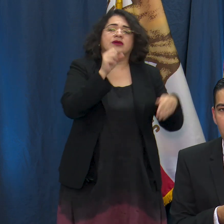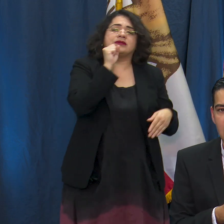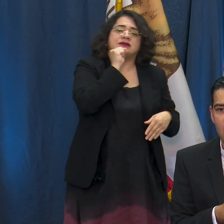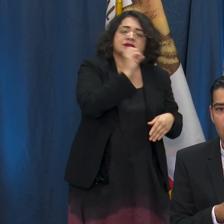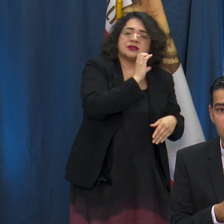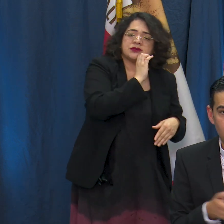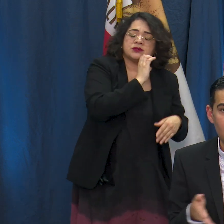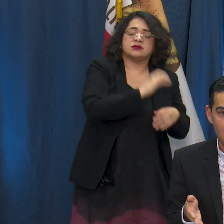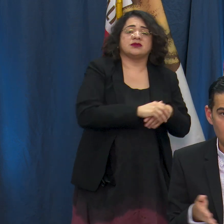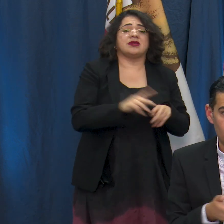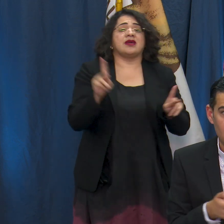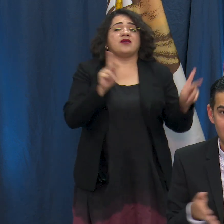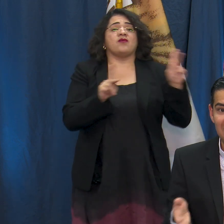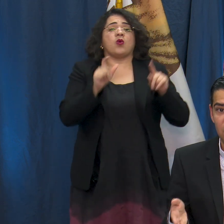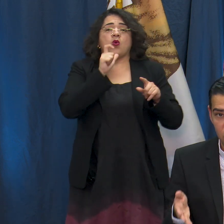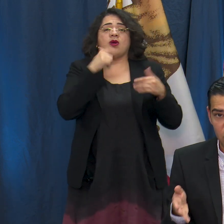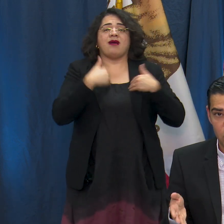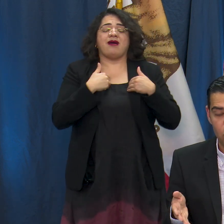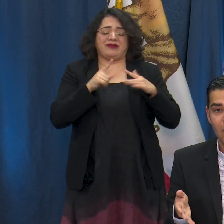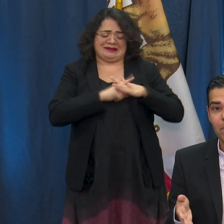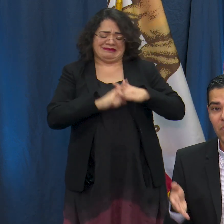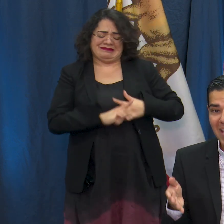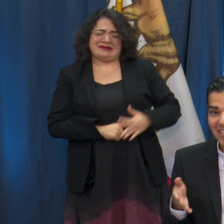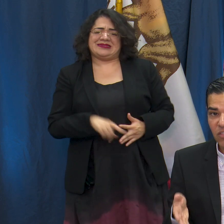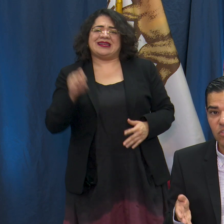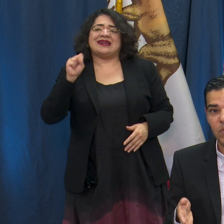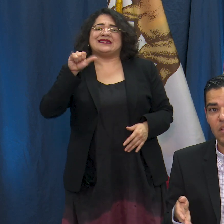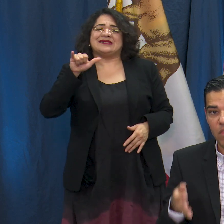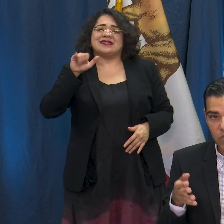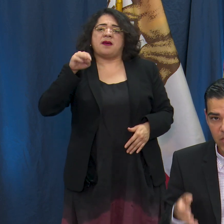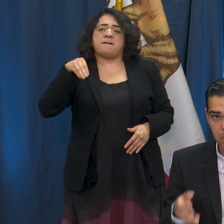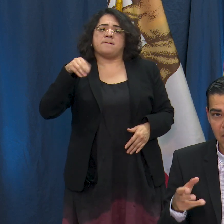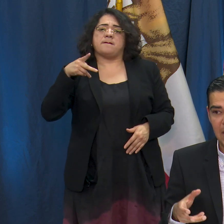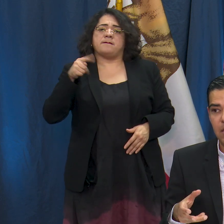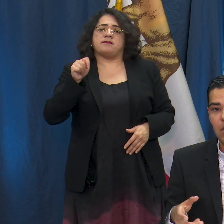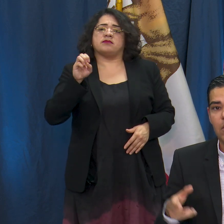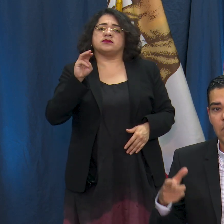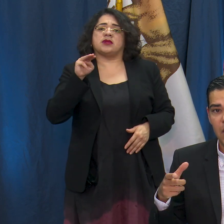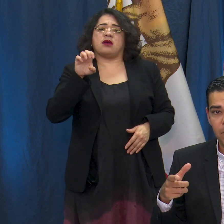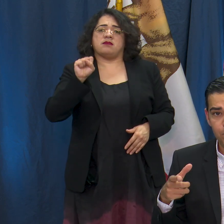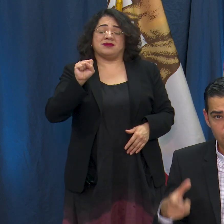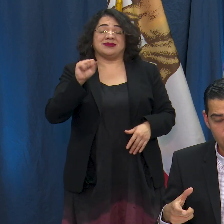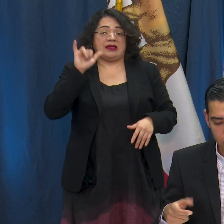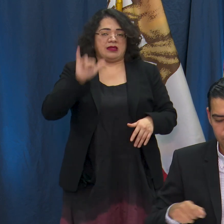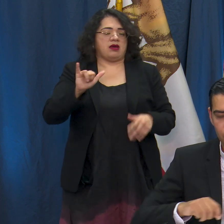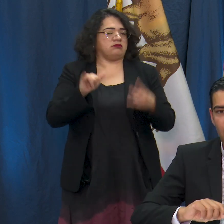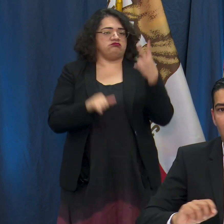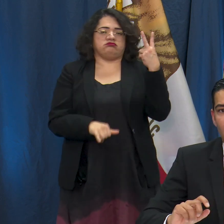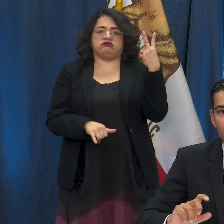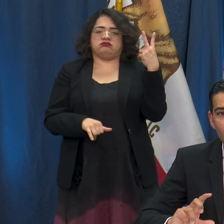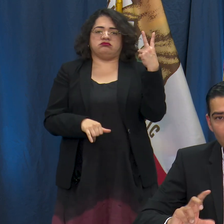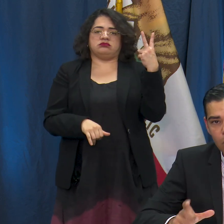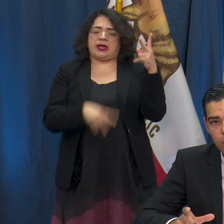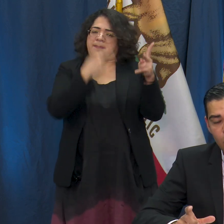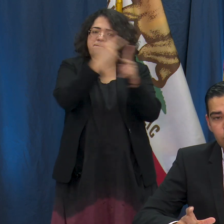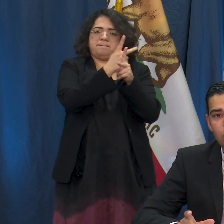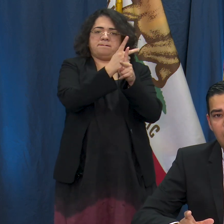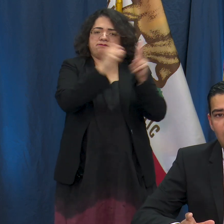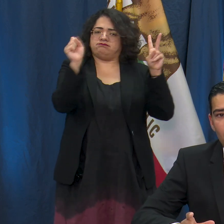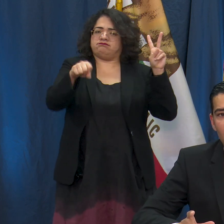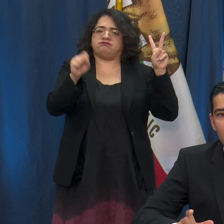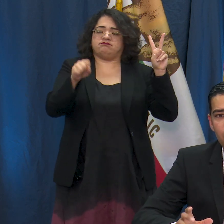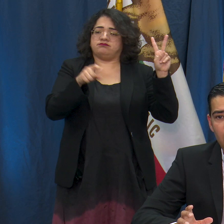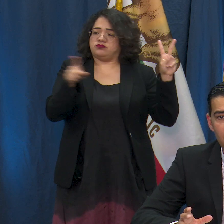on folks that are symptomatic, as we need to continue. That needs to be the main component. But we are